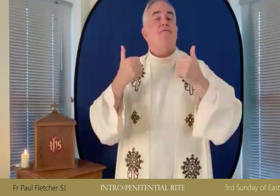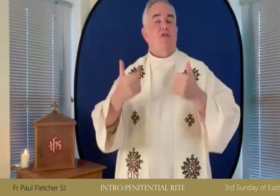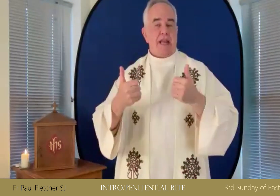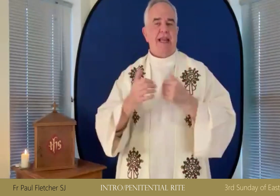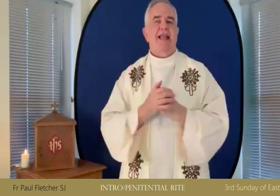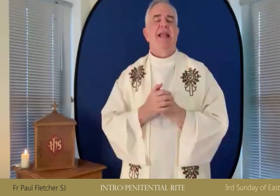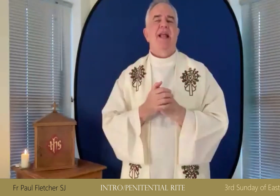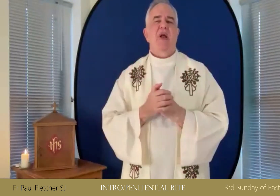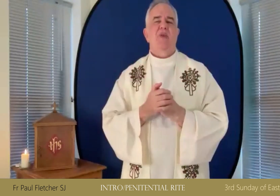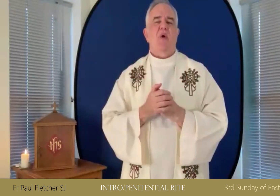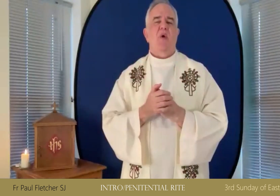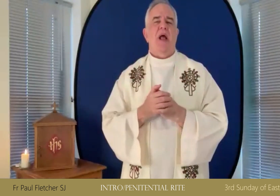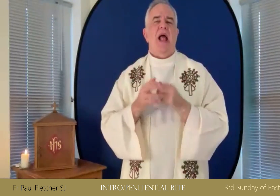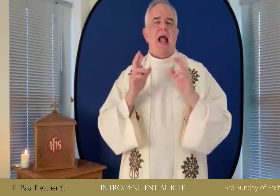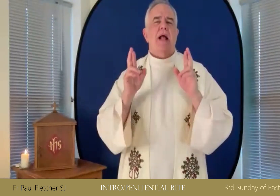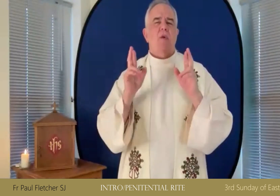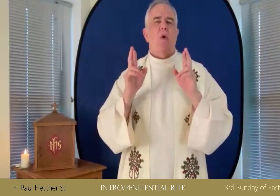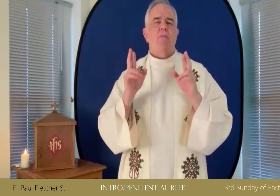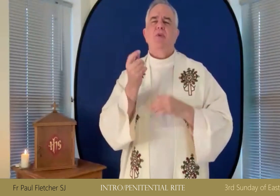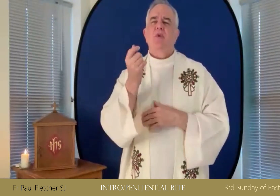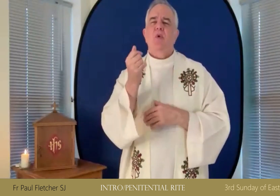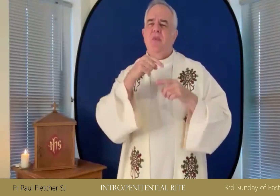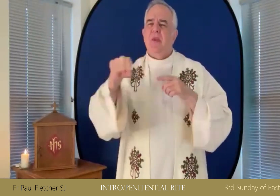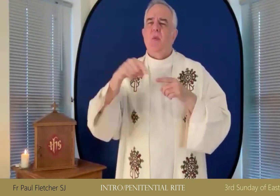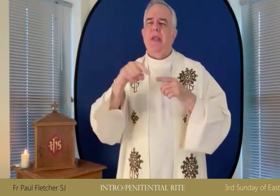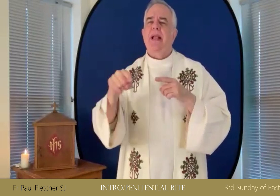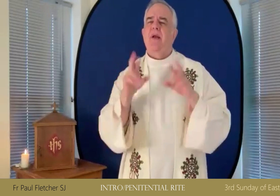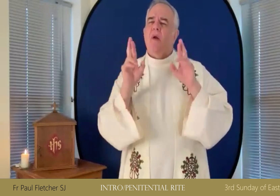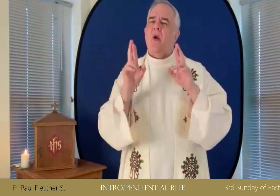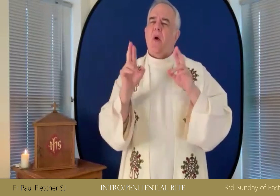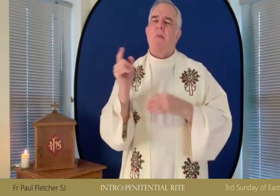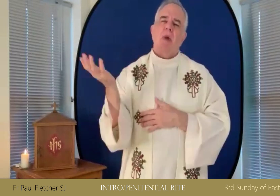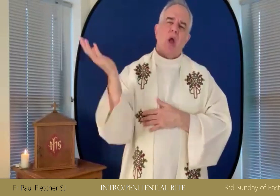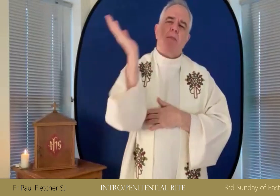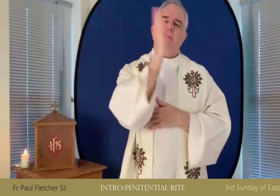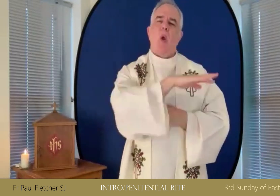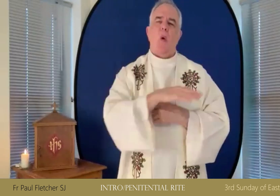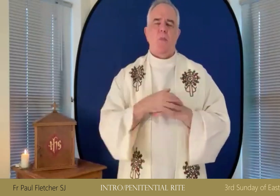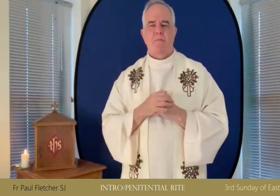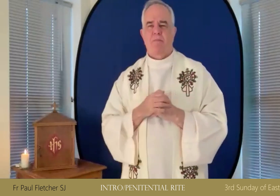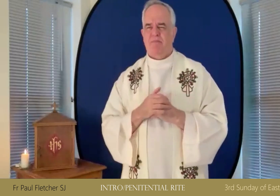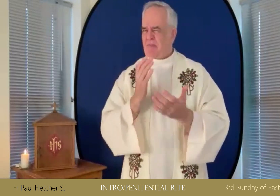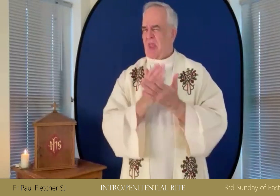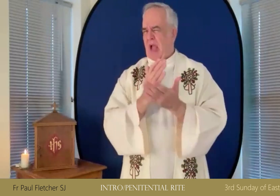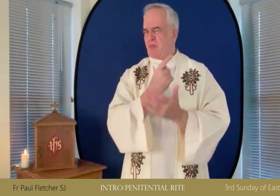recovery. So that's all soon this week, but be home. I'm